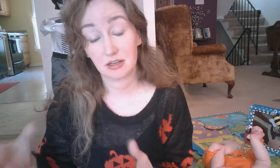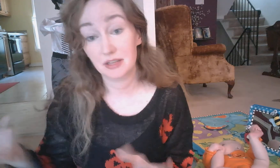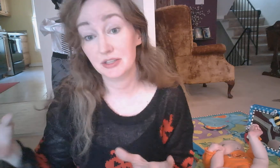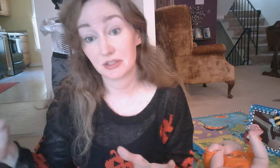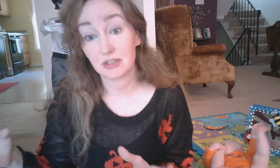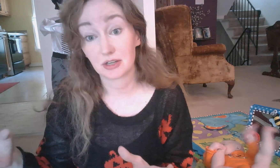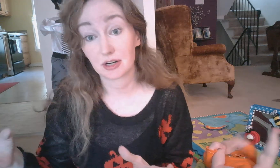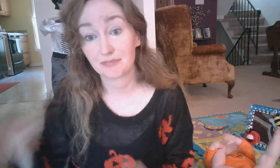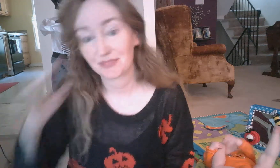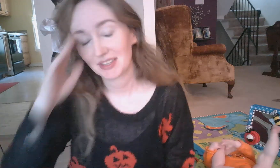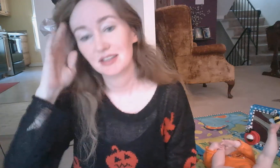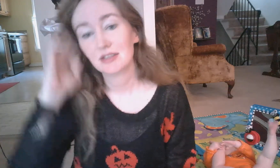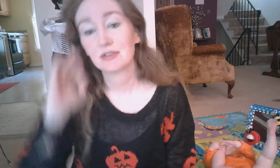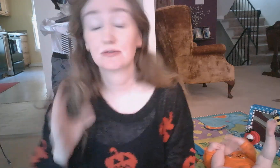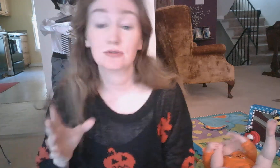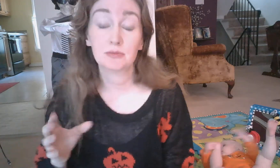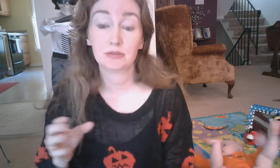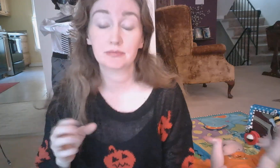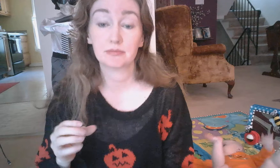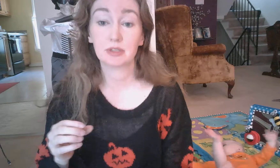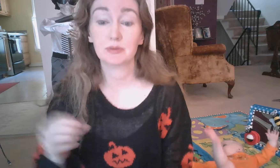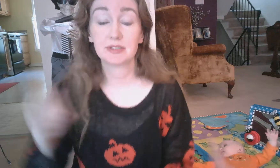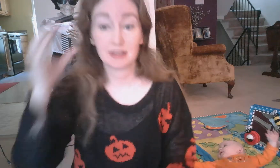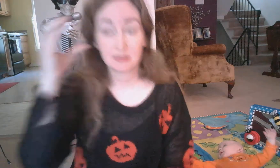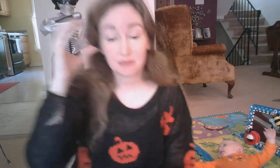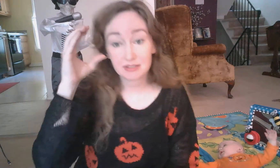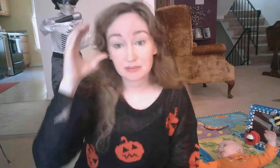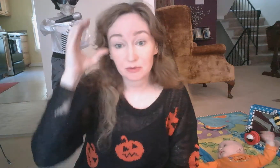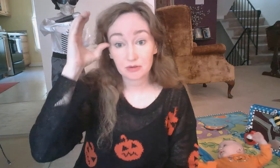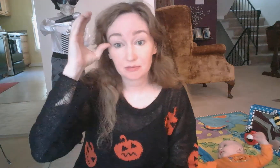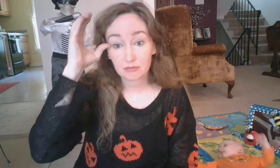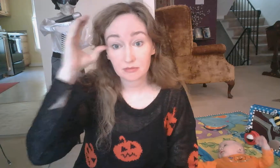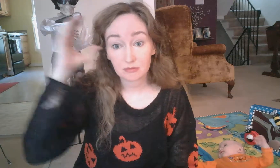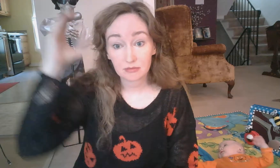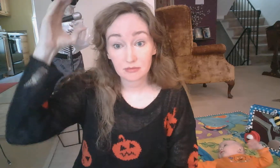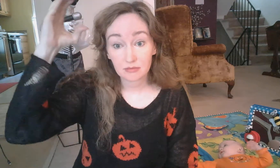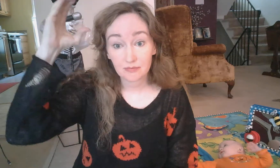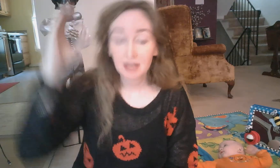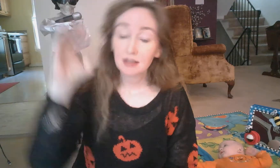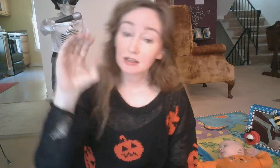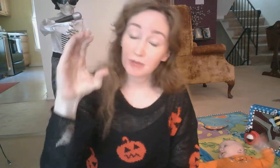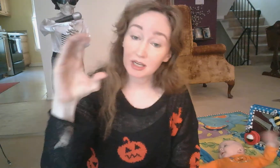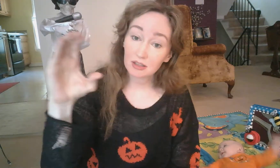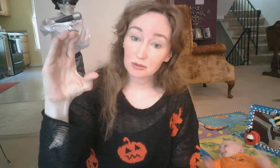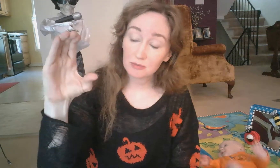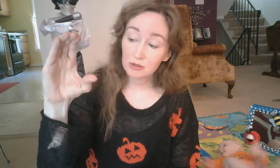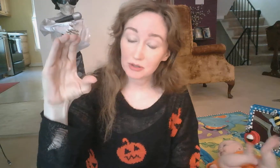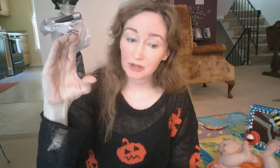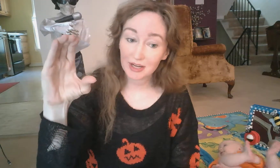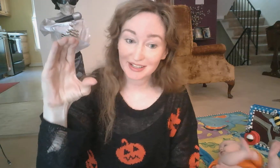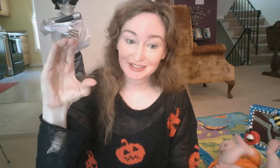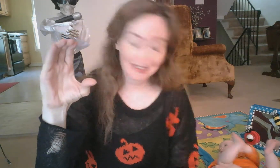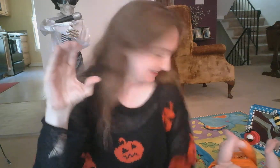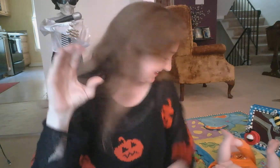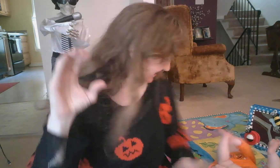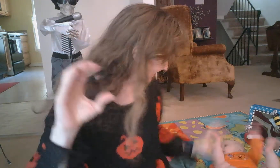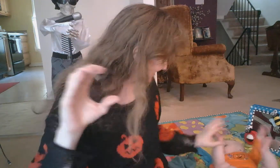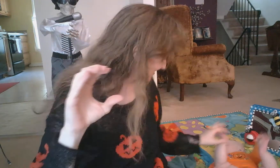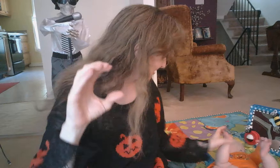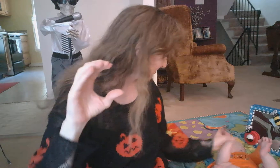in the dark. So full moon, you would say, this is moon. You make a little moon with your hand. Hi, sweetie